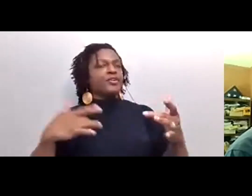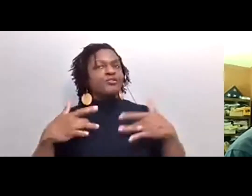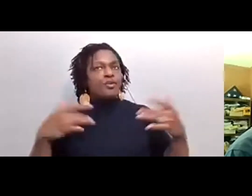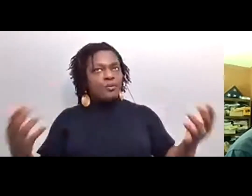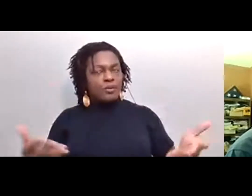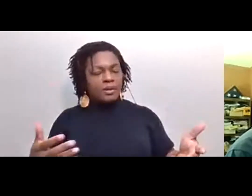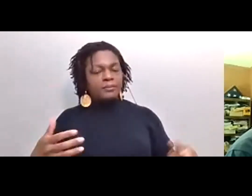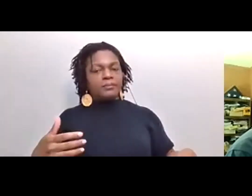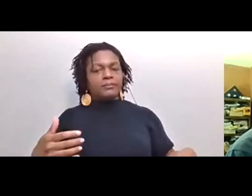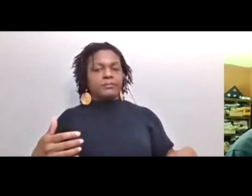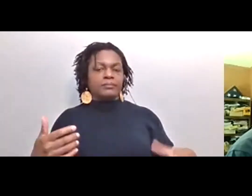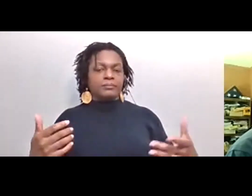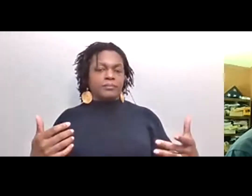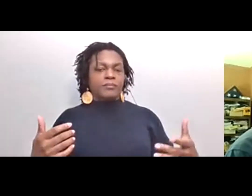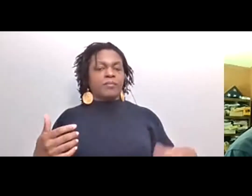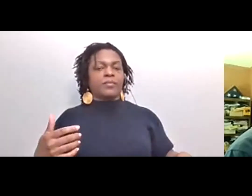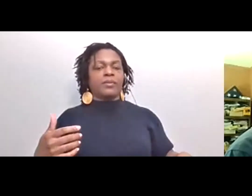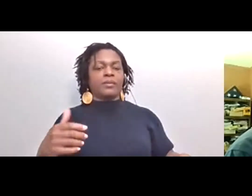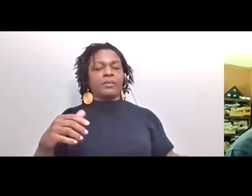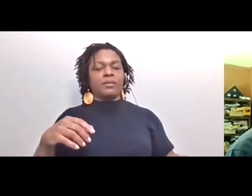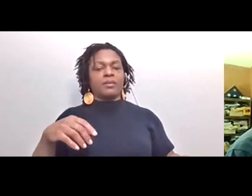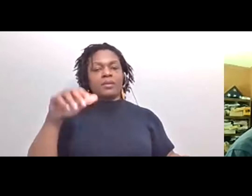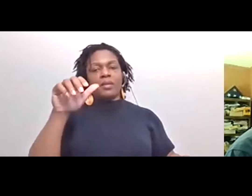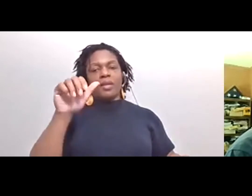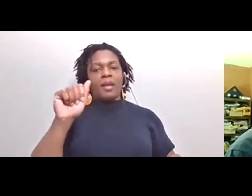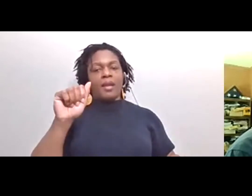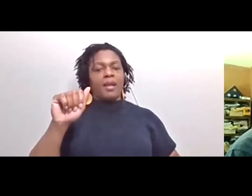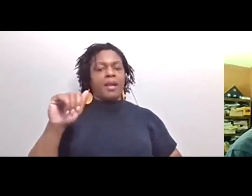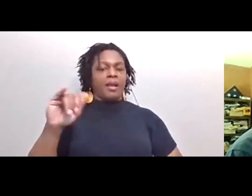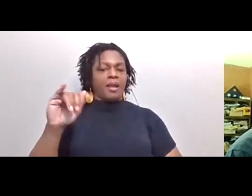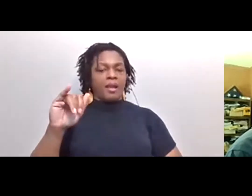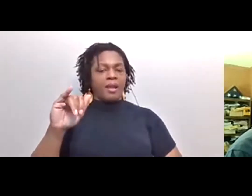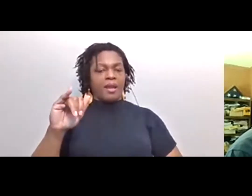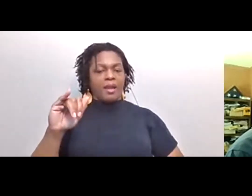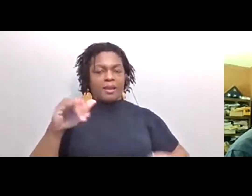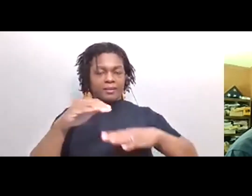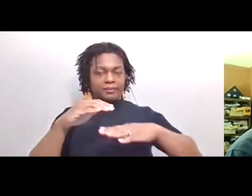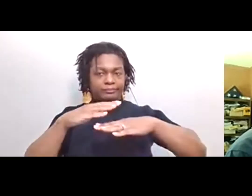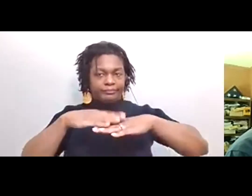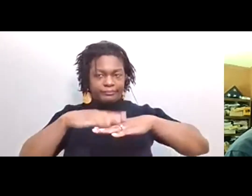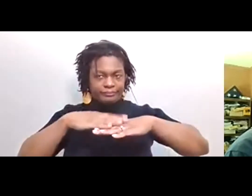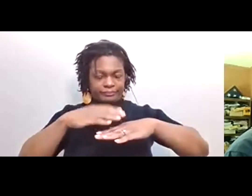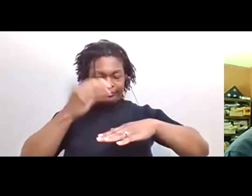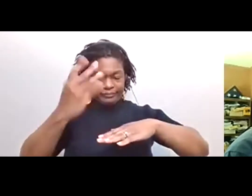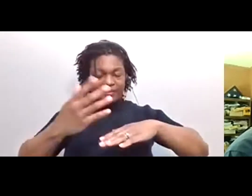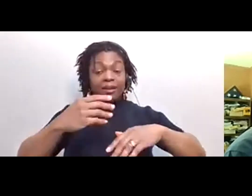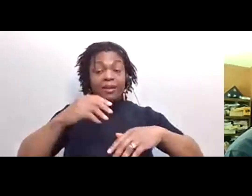well, quick AI primer, artificial intelligence just looks at lots of stuff,